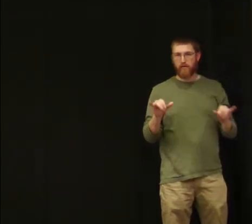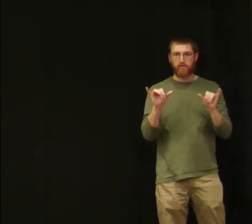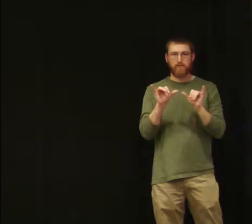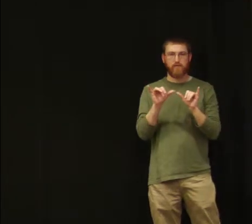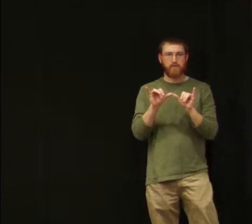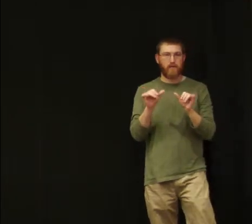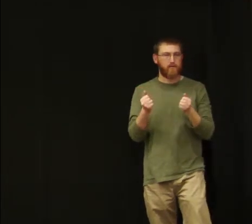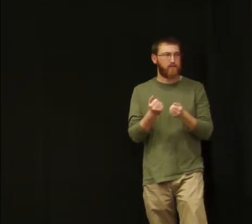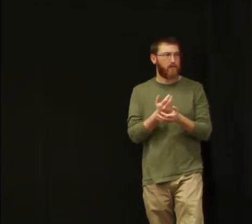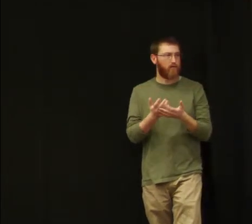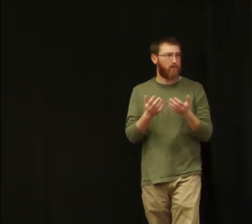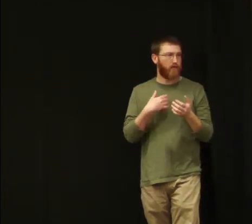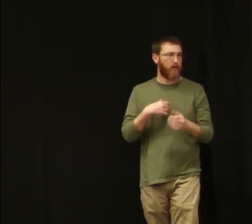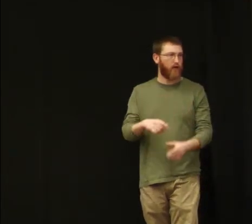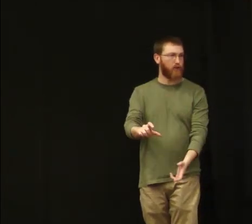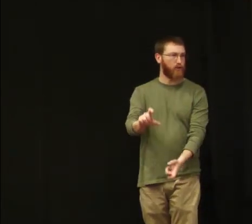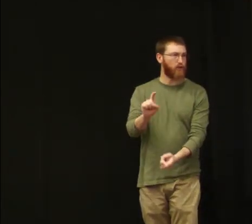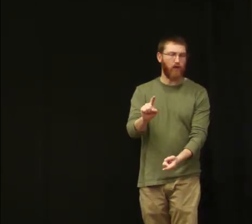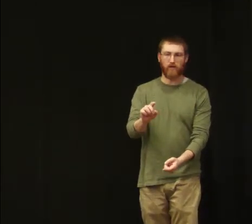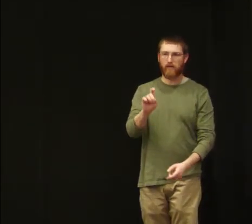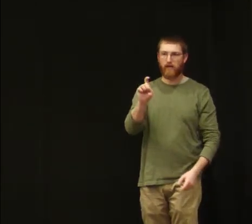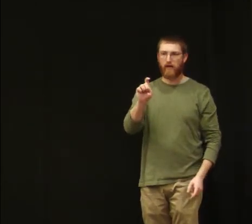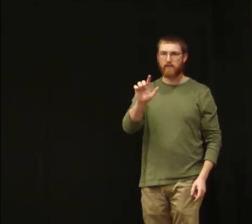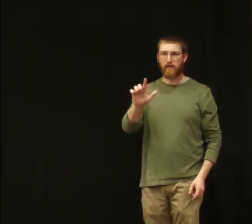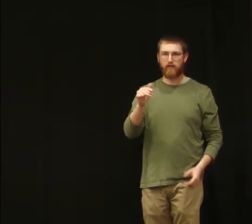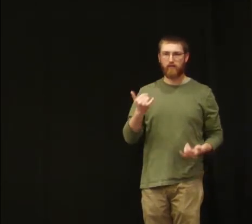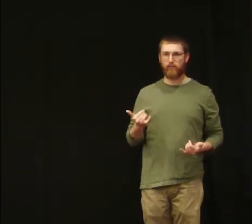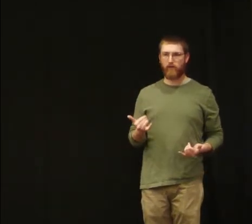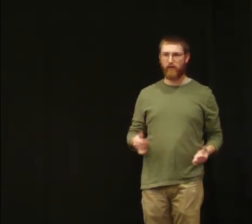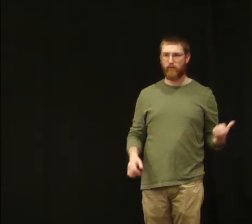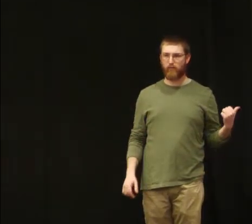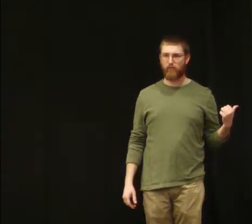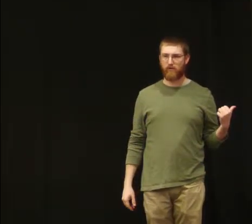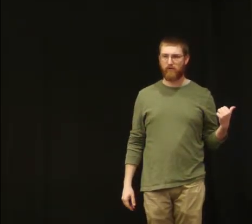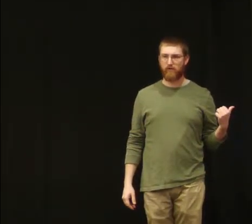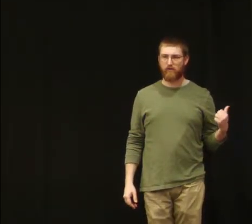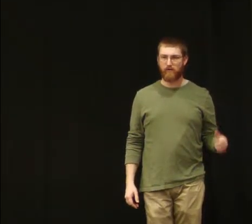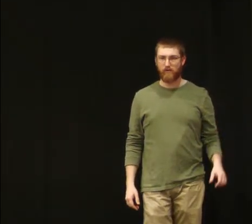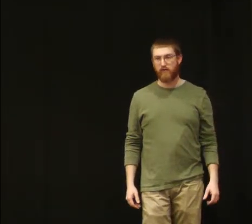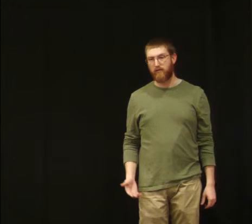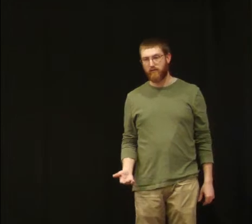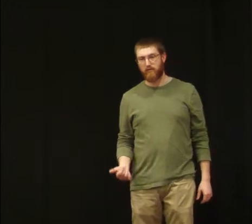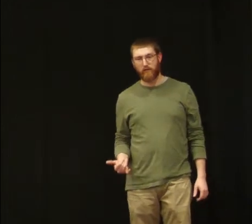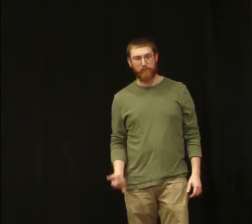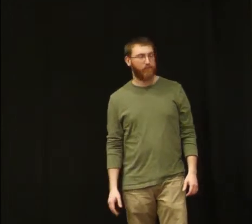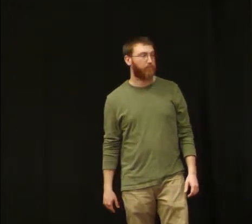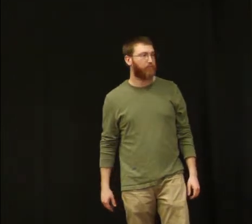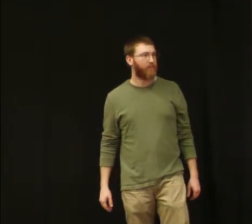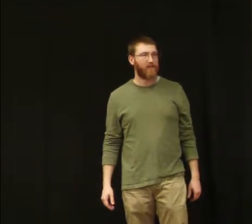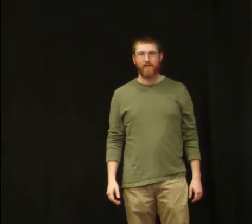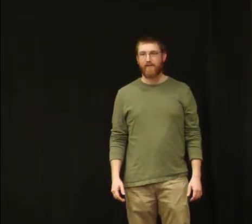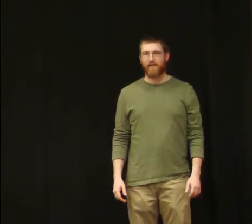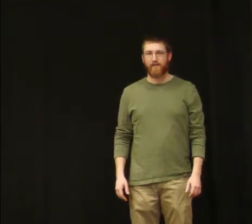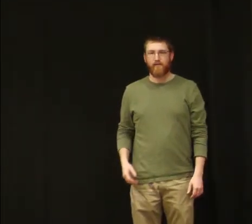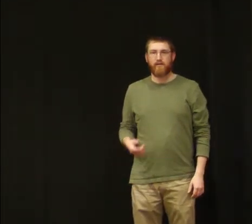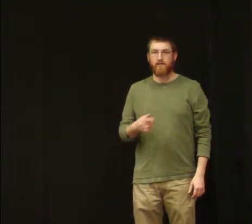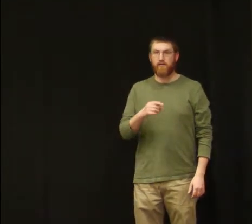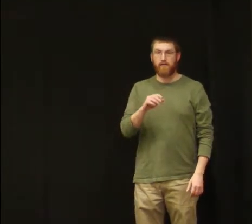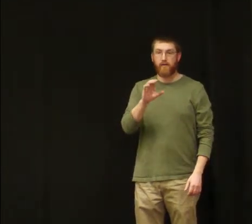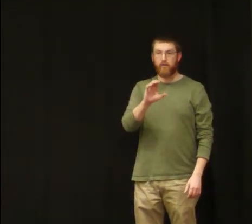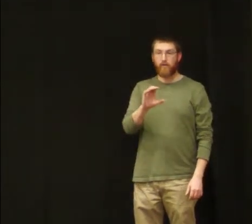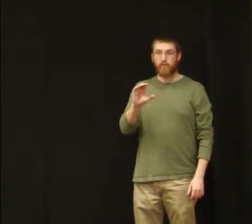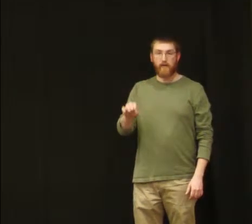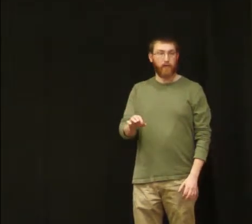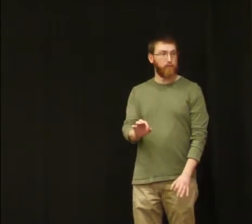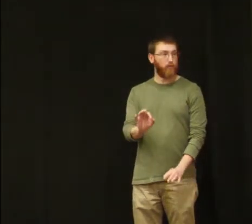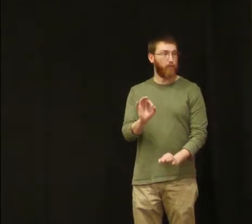which I always put it on extra large, this is extra large. And then you just click on the captions, and it'll do it. They're not perfect.